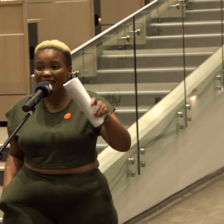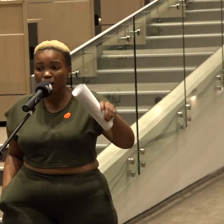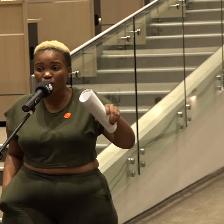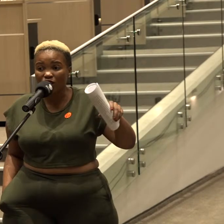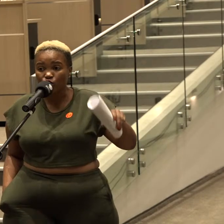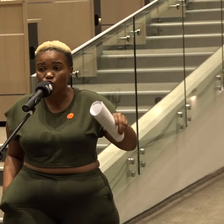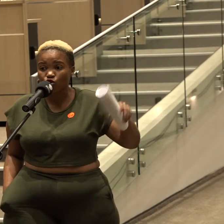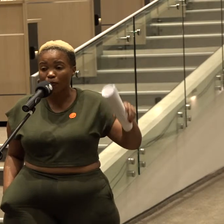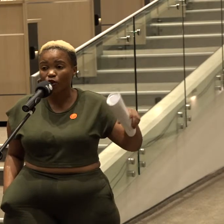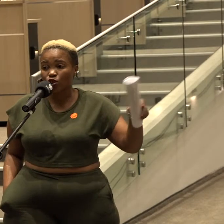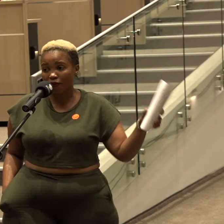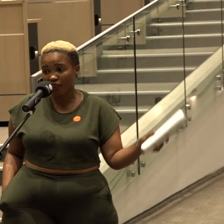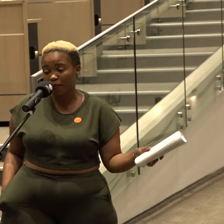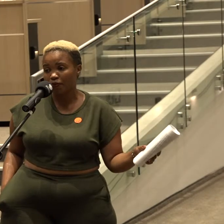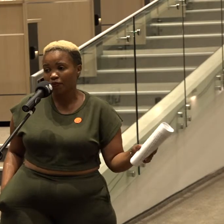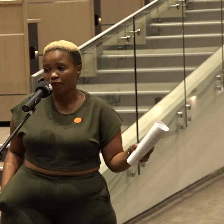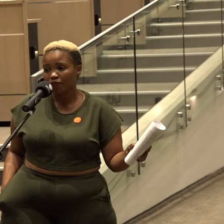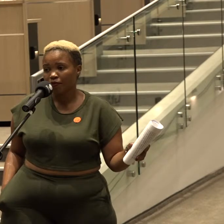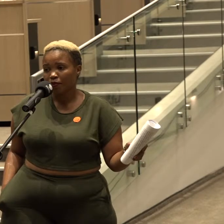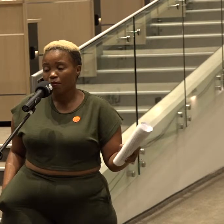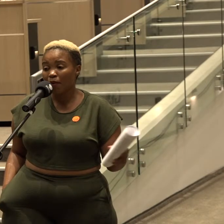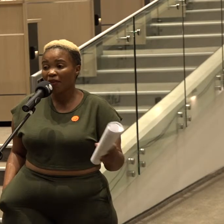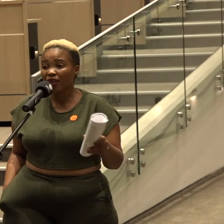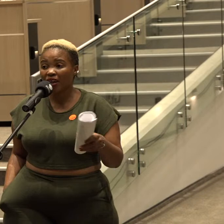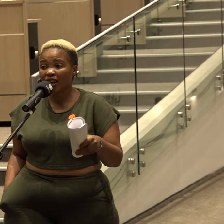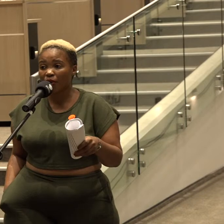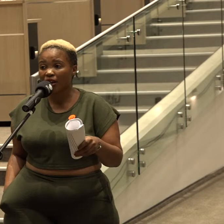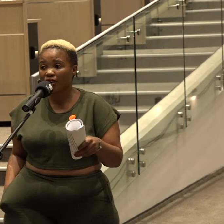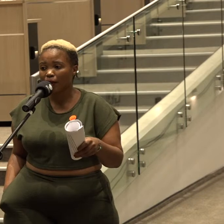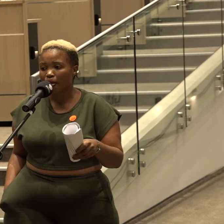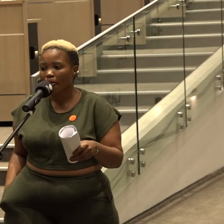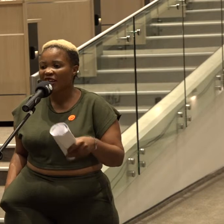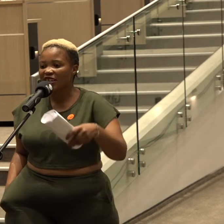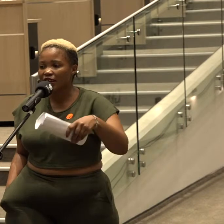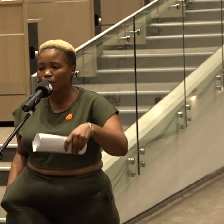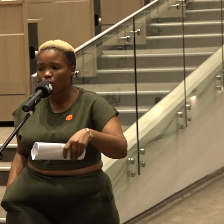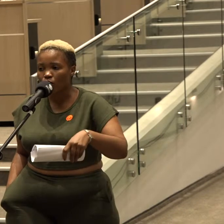yet because of them foreign